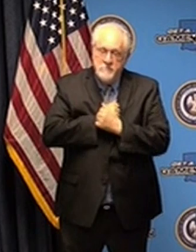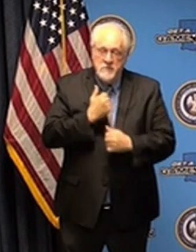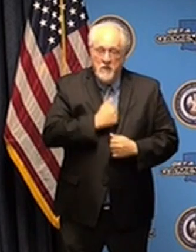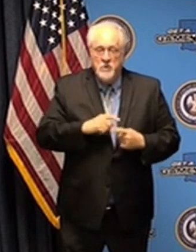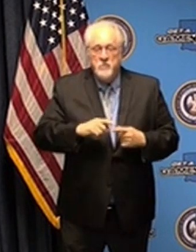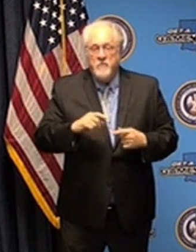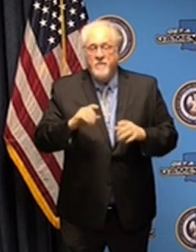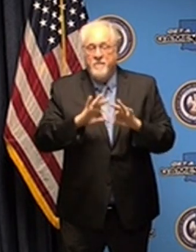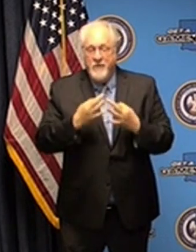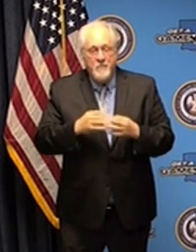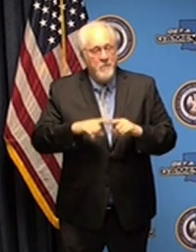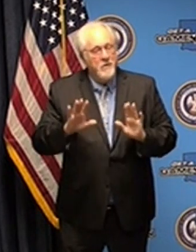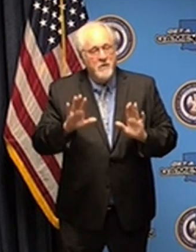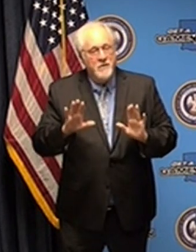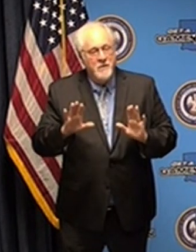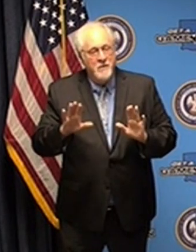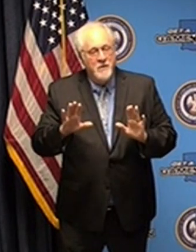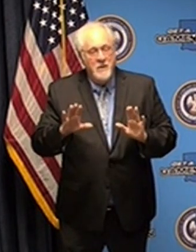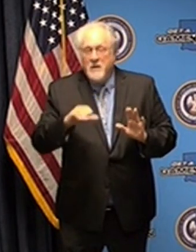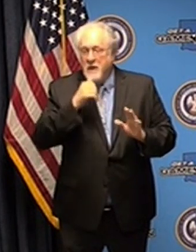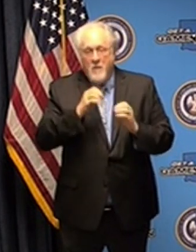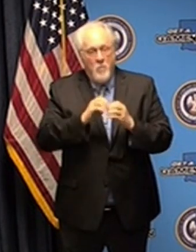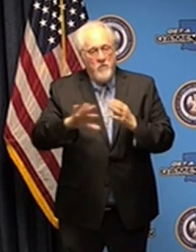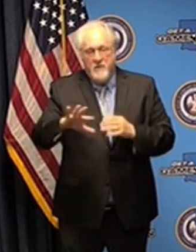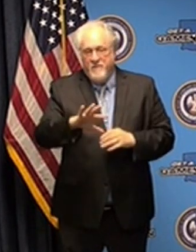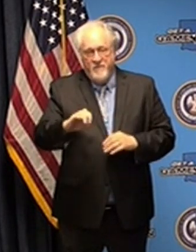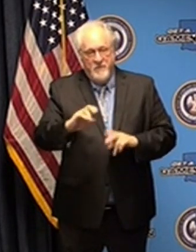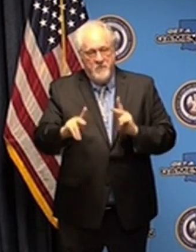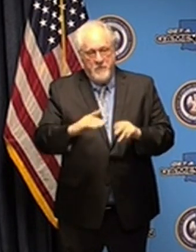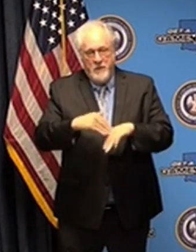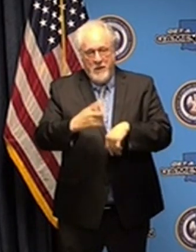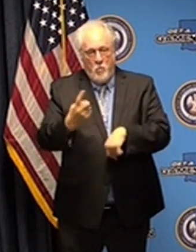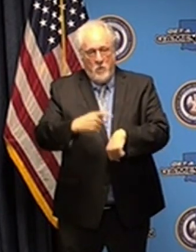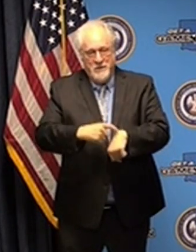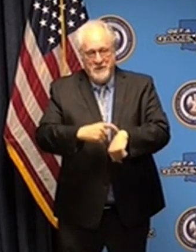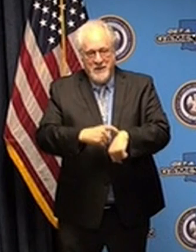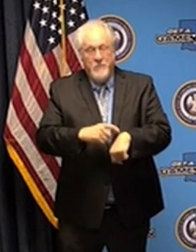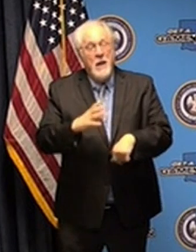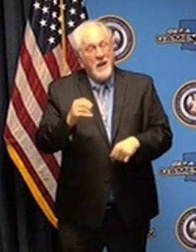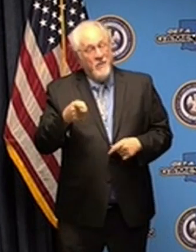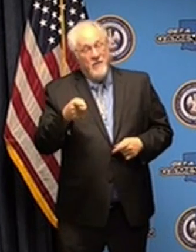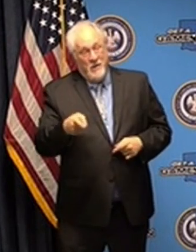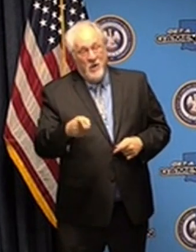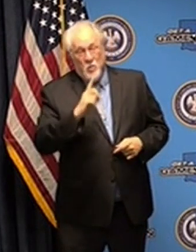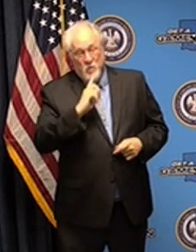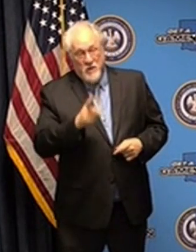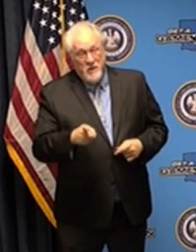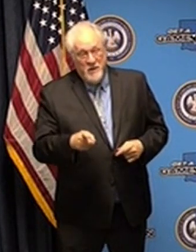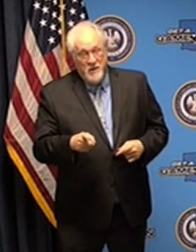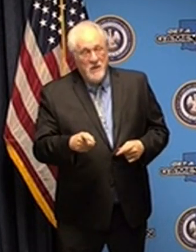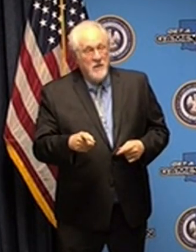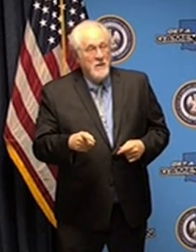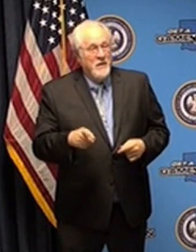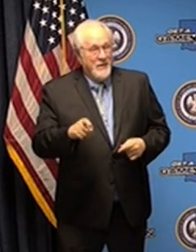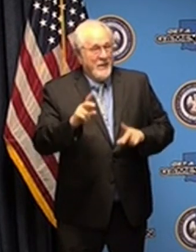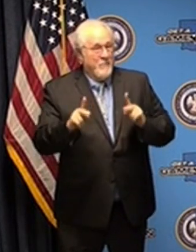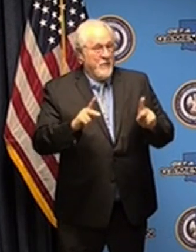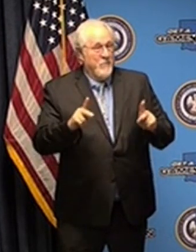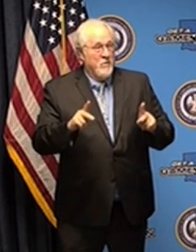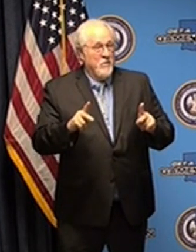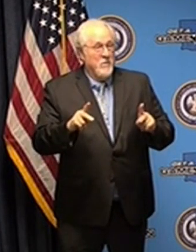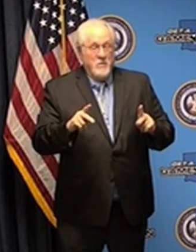to the family, but not more than 50 people at a time. And even there, we need people